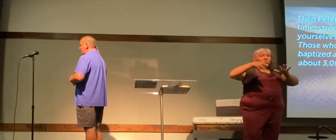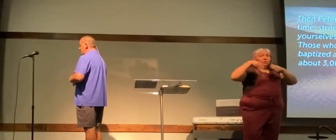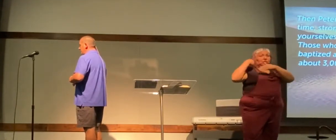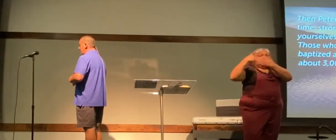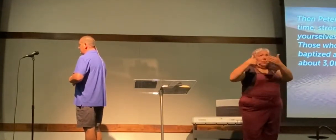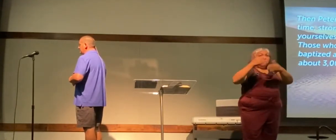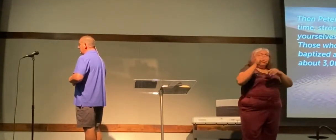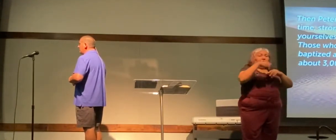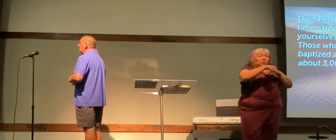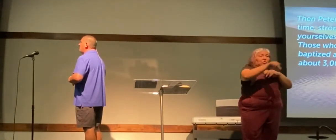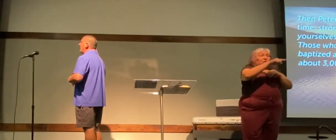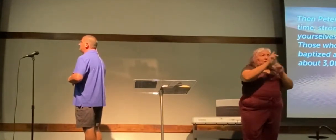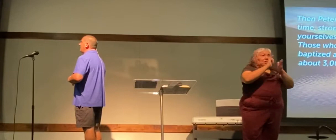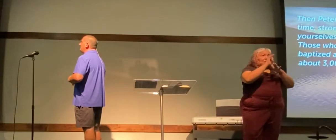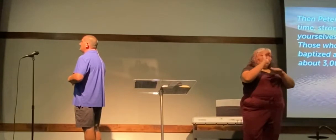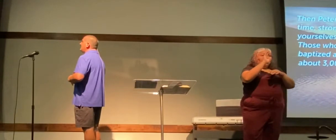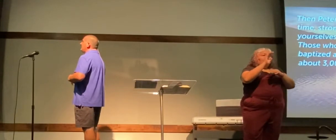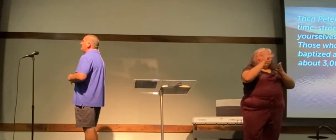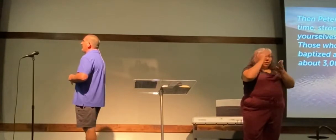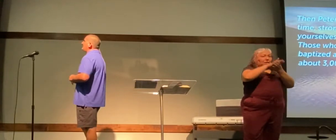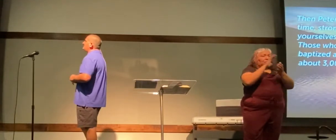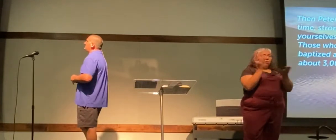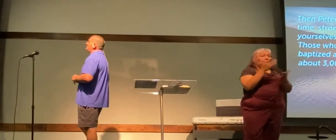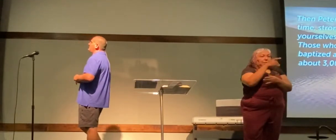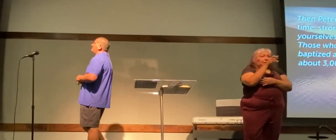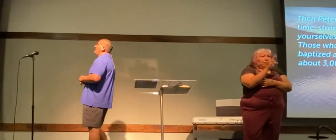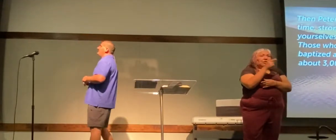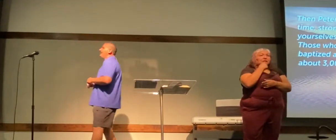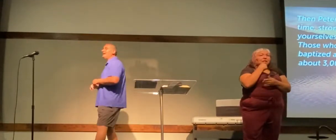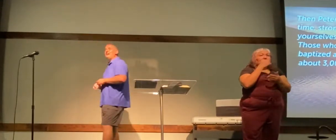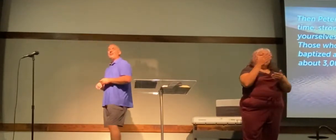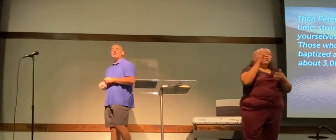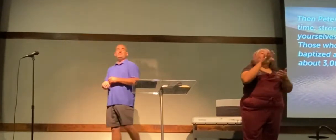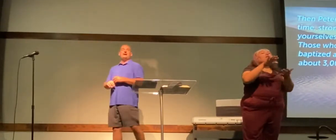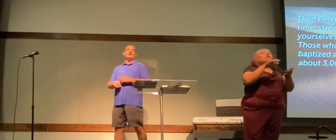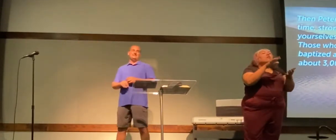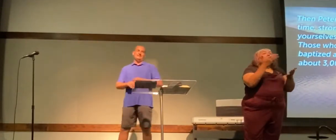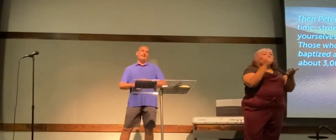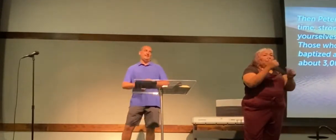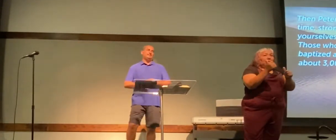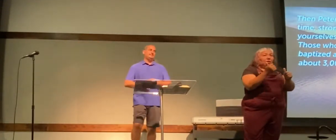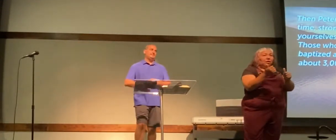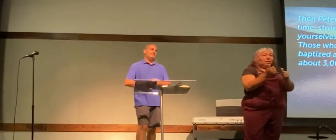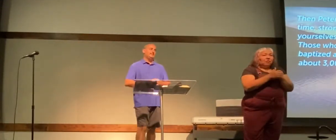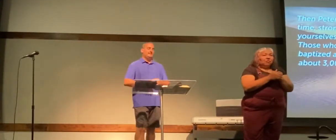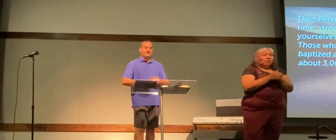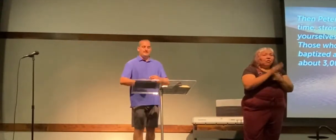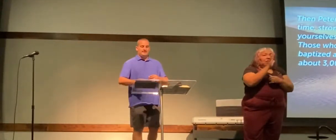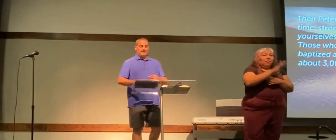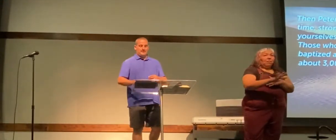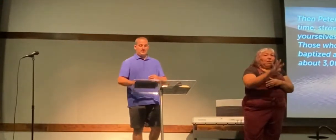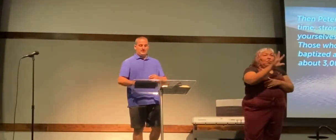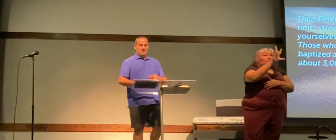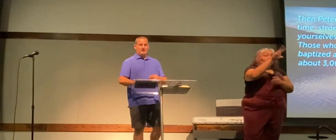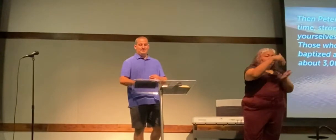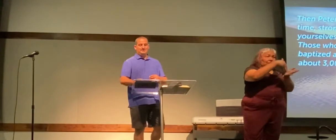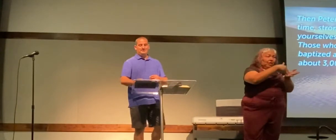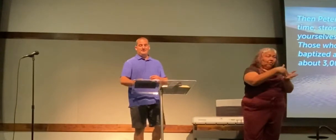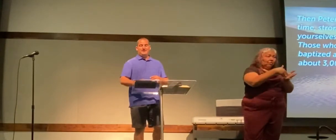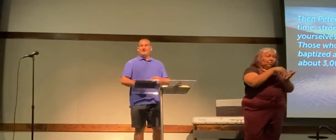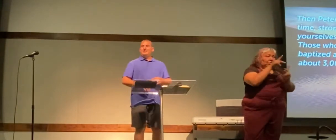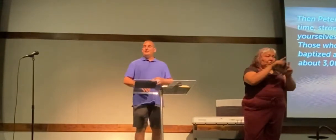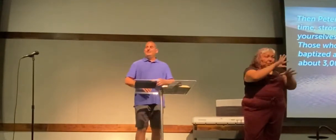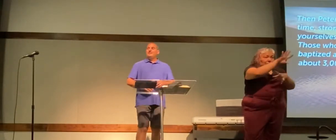who believed what Peter said were baptized and added to the church that day, about 3,000 in all. Come on.